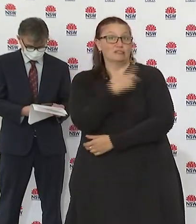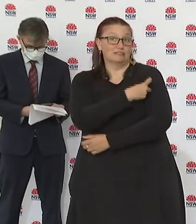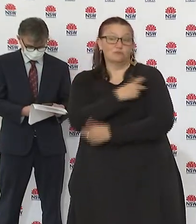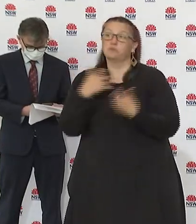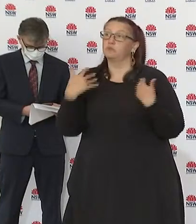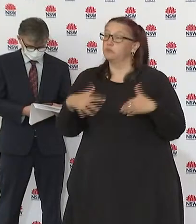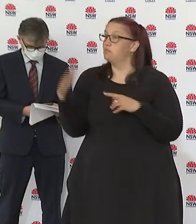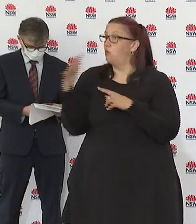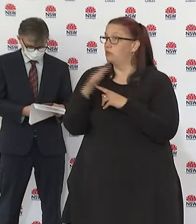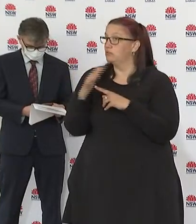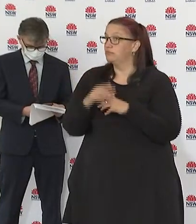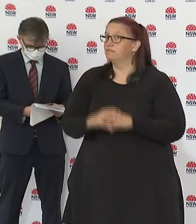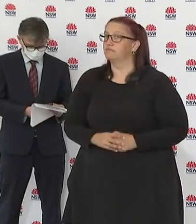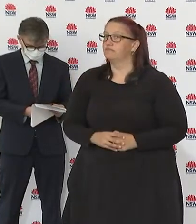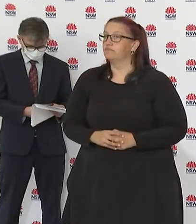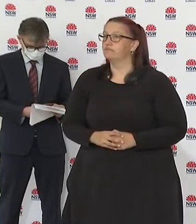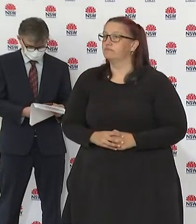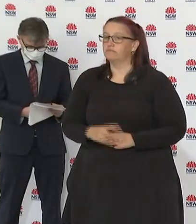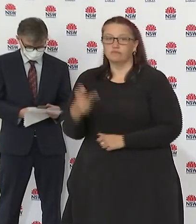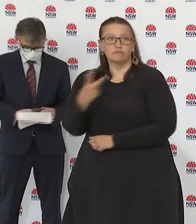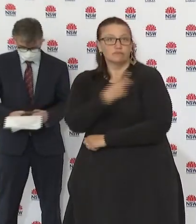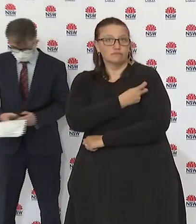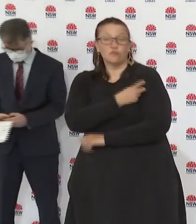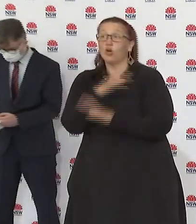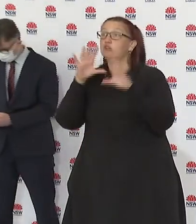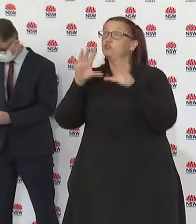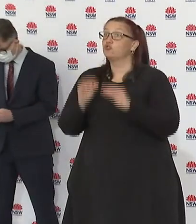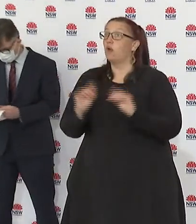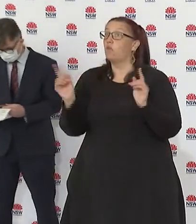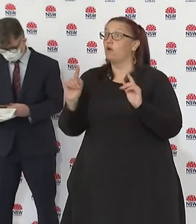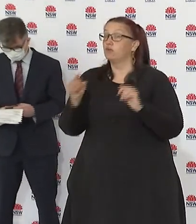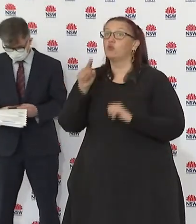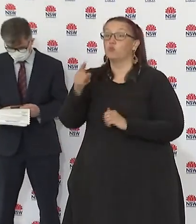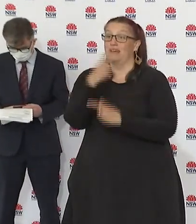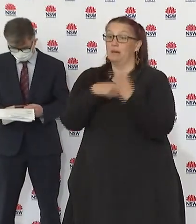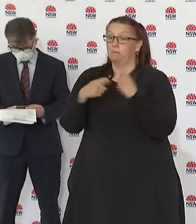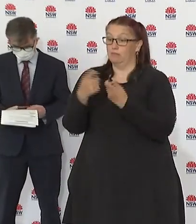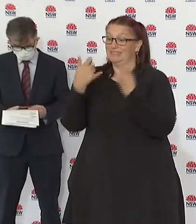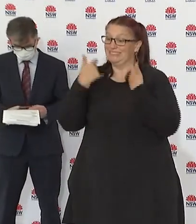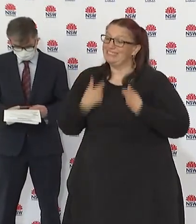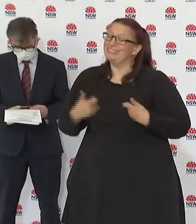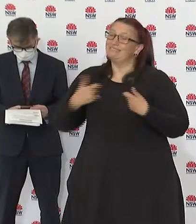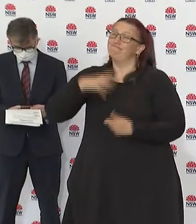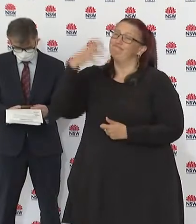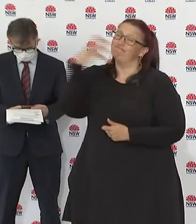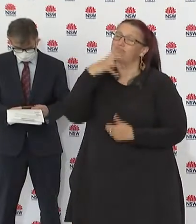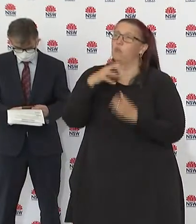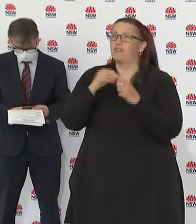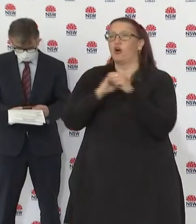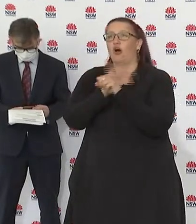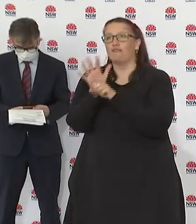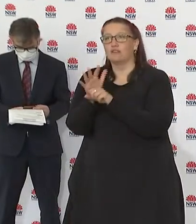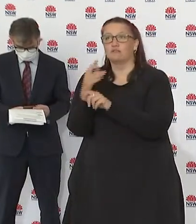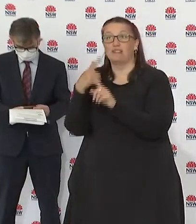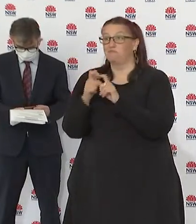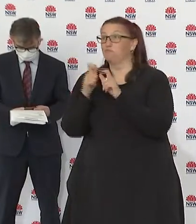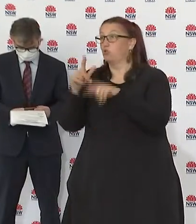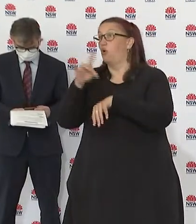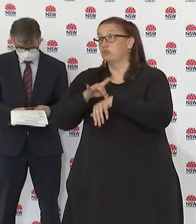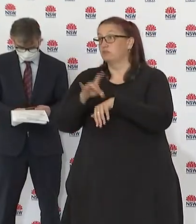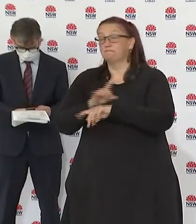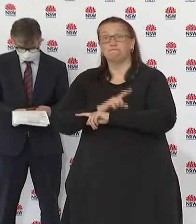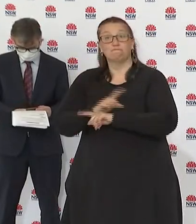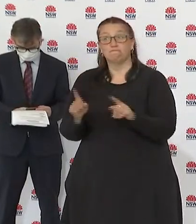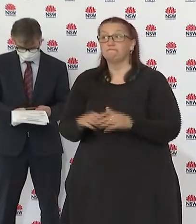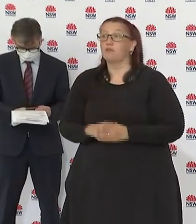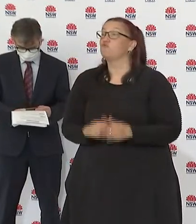serious illness, but also reduces how contagious you are, and that is really critical moving forward. Can I also stress in relation